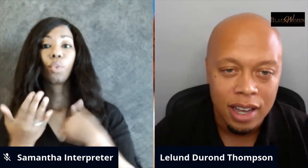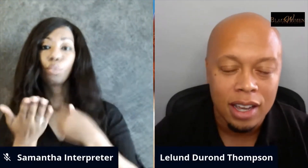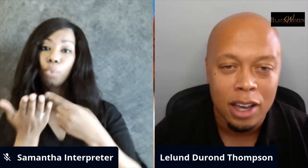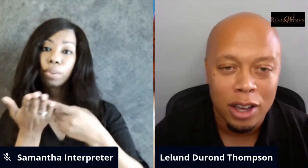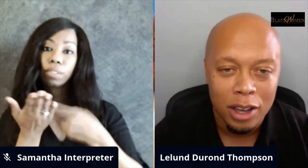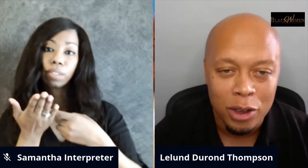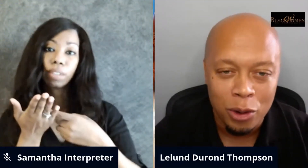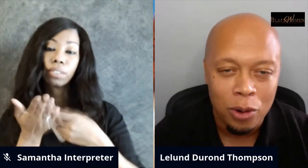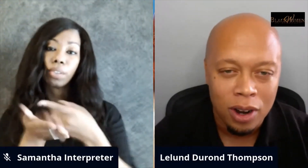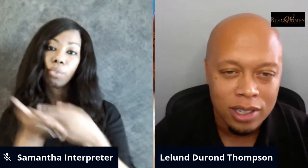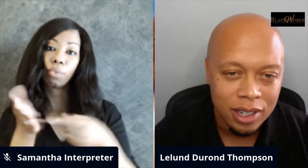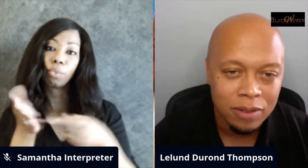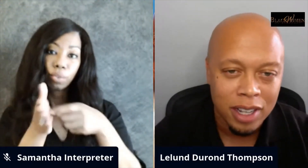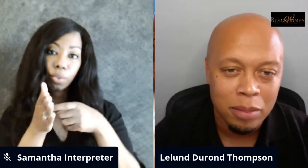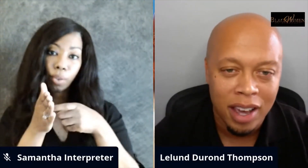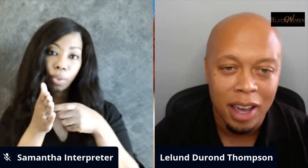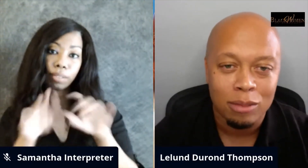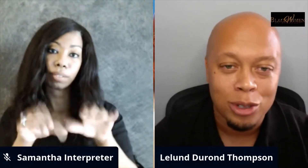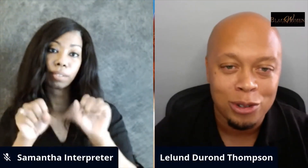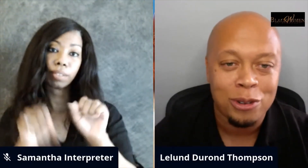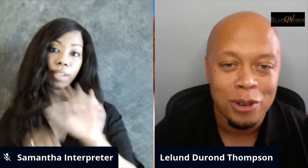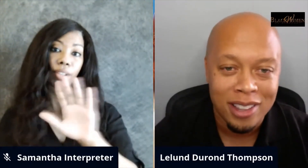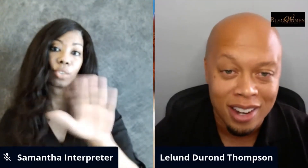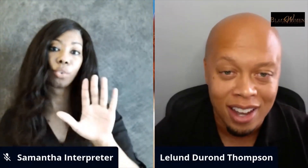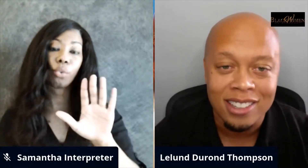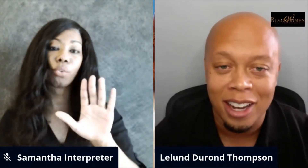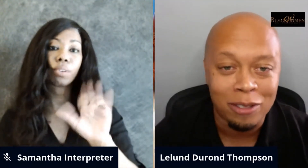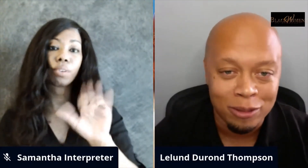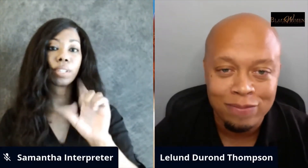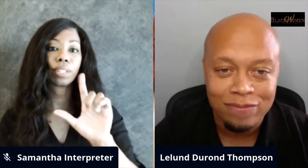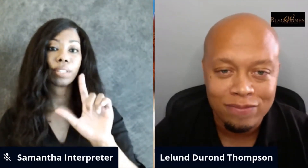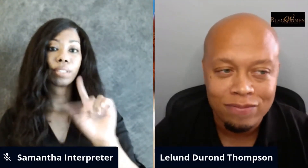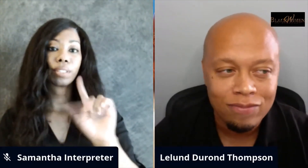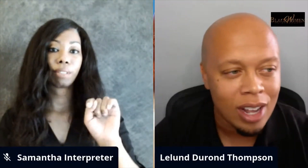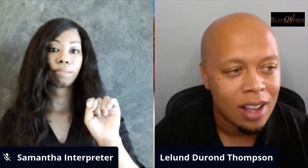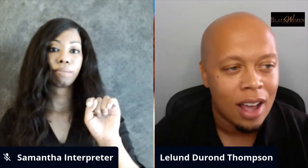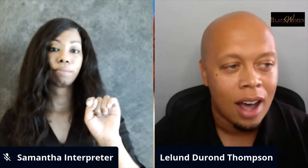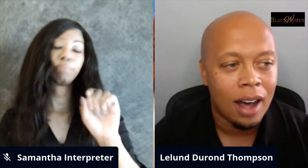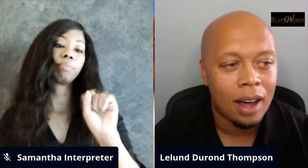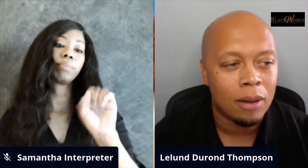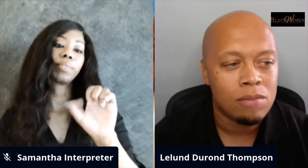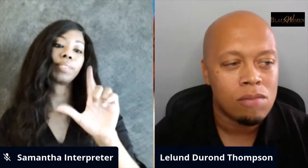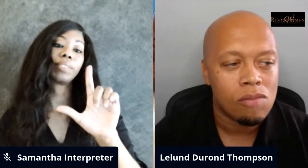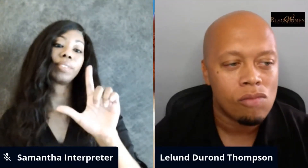to take your self-tape game to the next level.